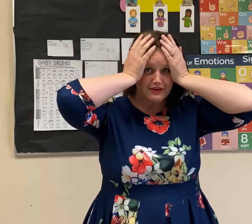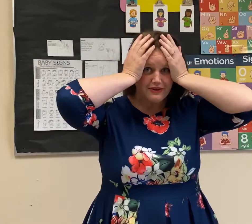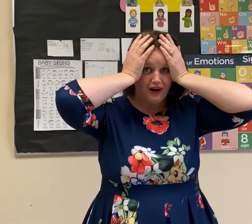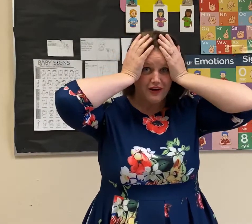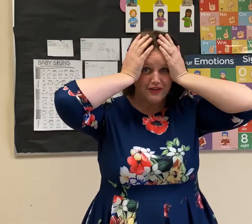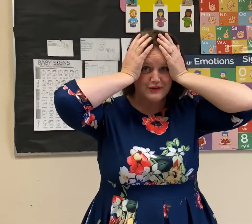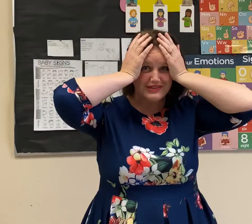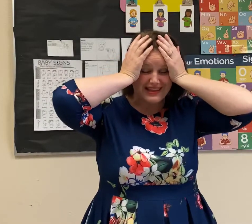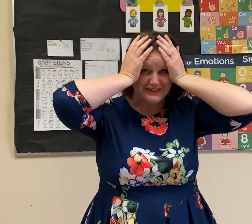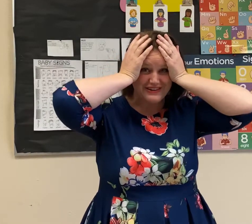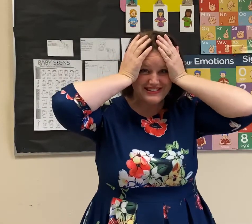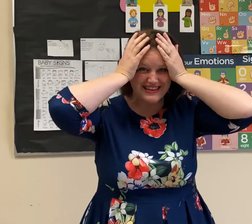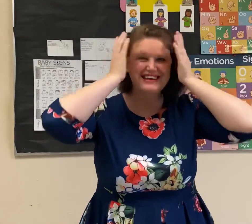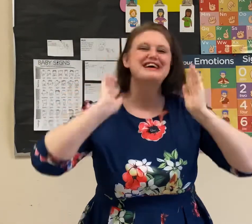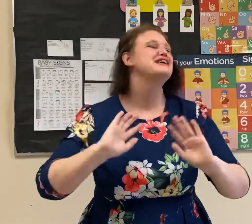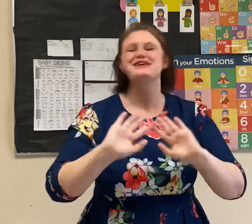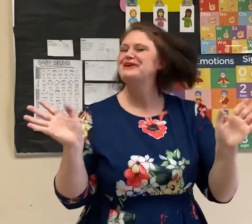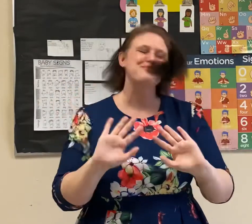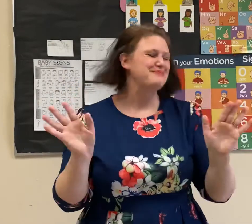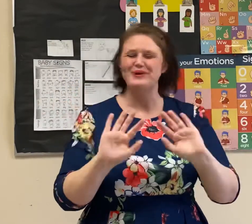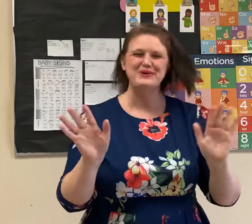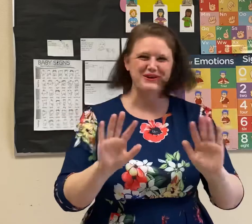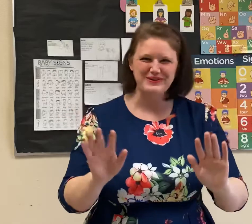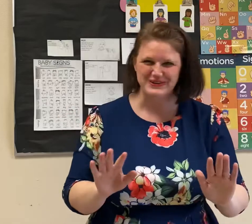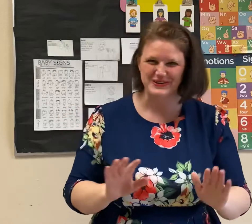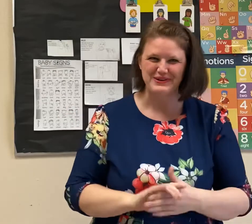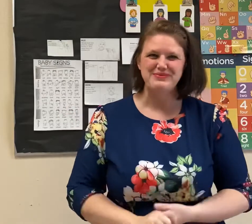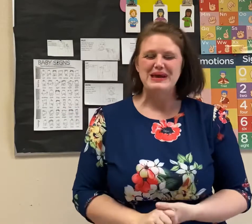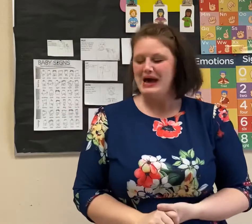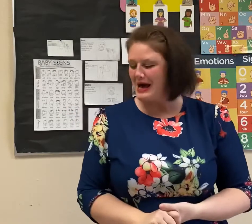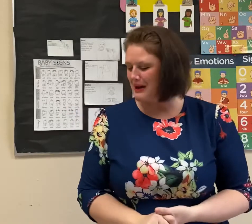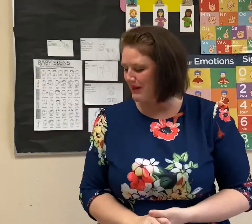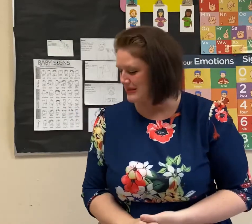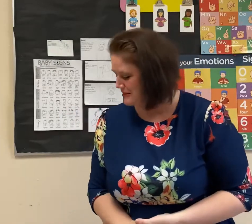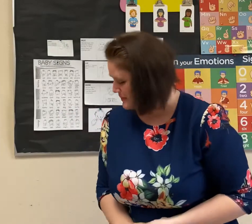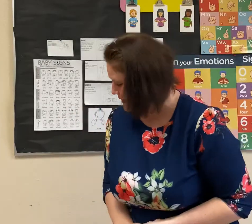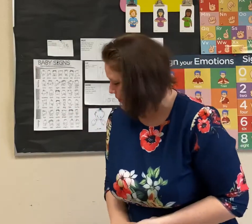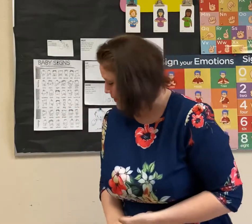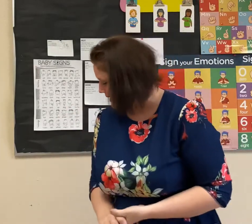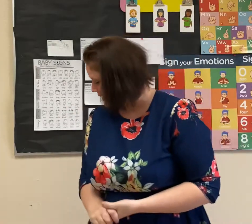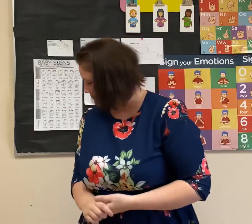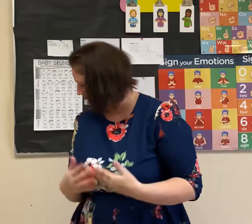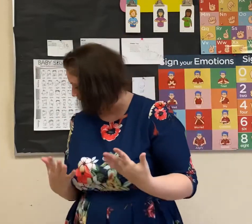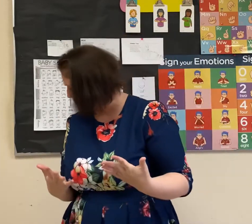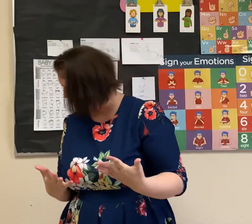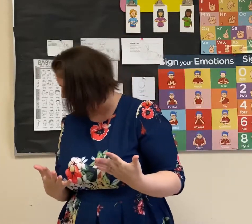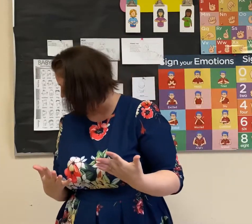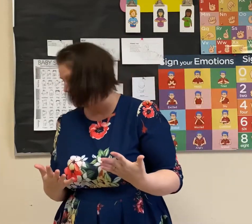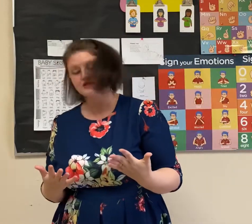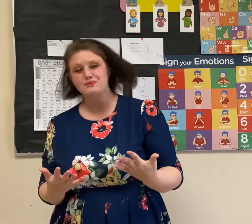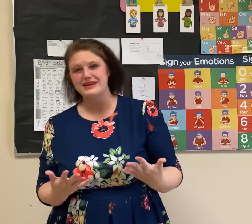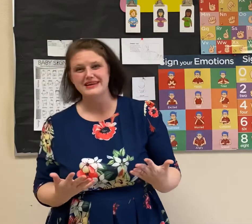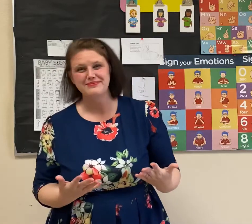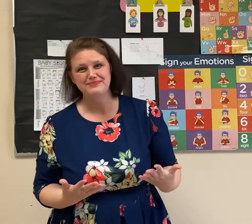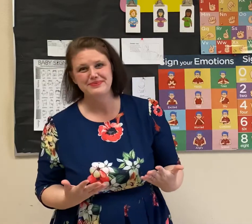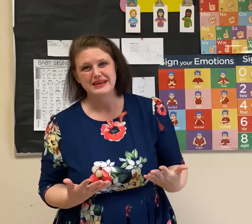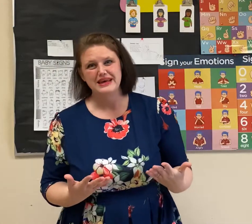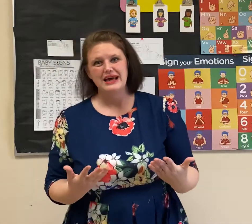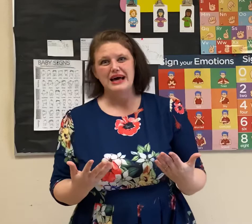all those letters? No, you don't. No, you don't. I typically will get my alphabet letters ready.